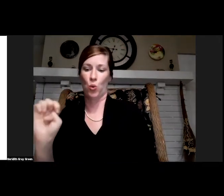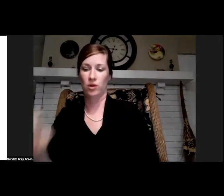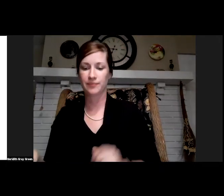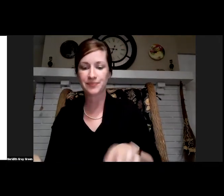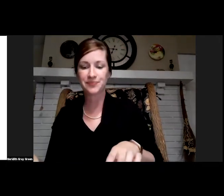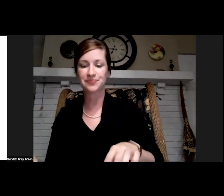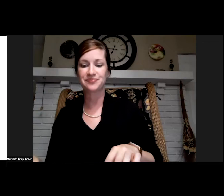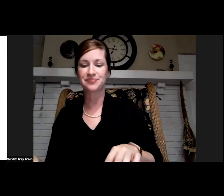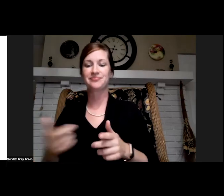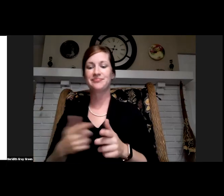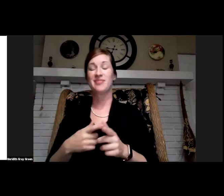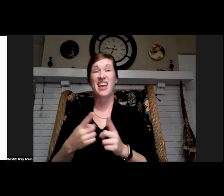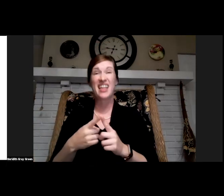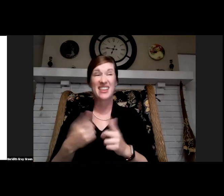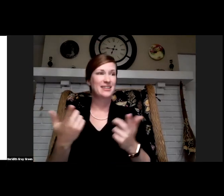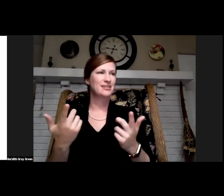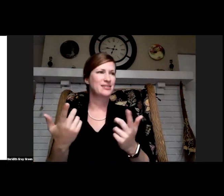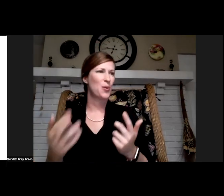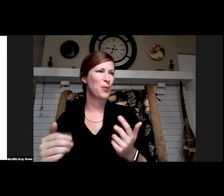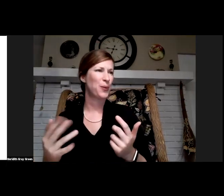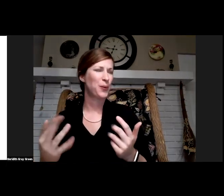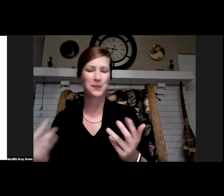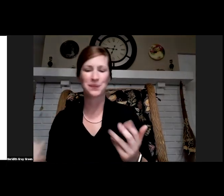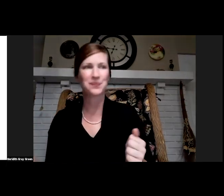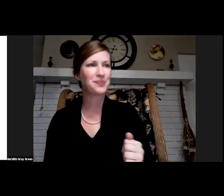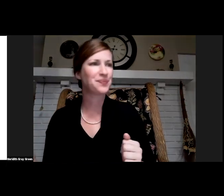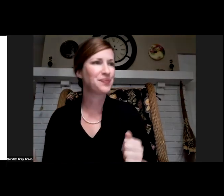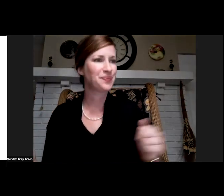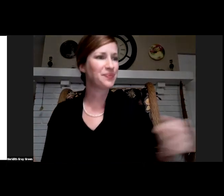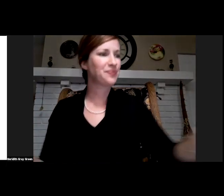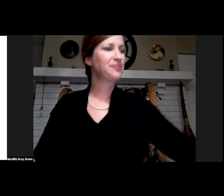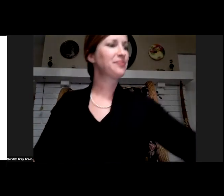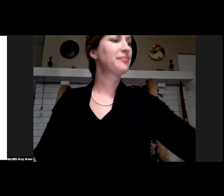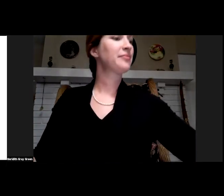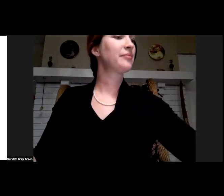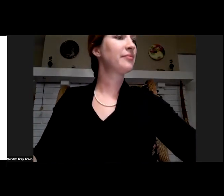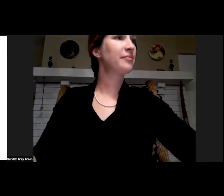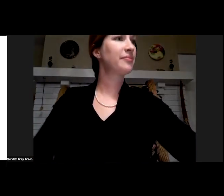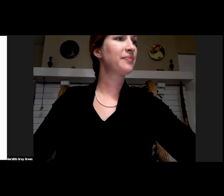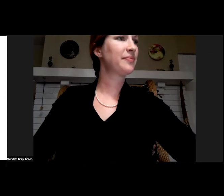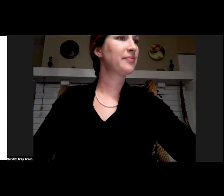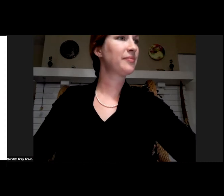the oil on there, it's the gessoed paper.